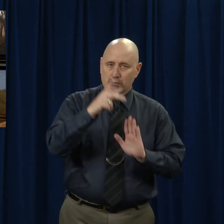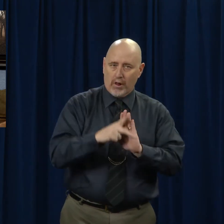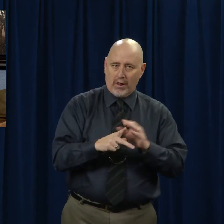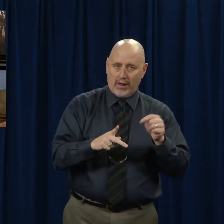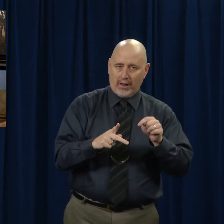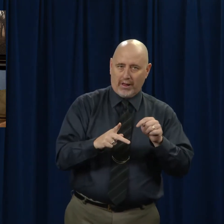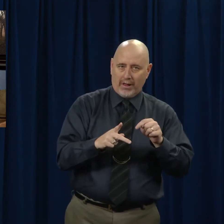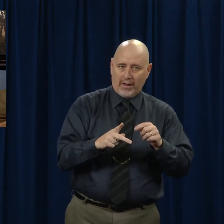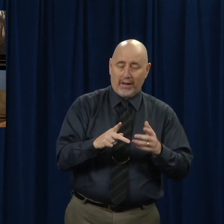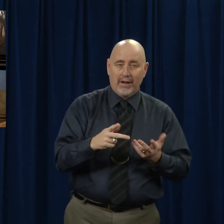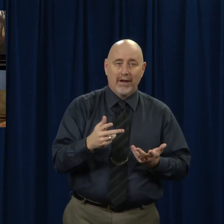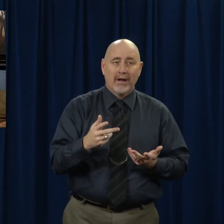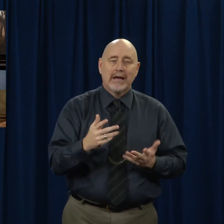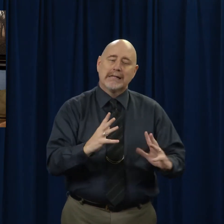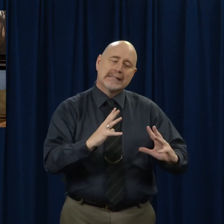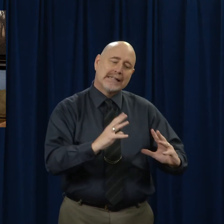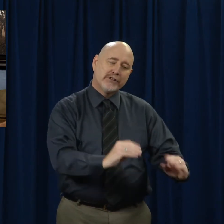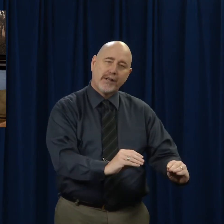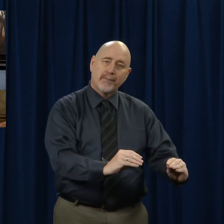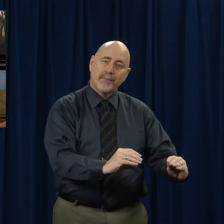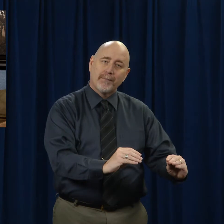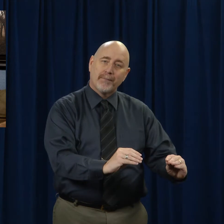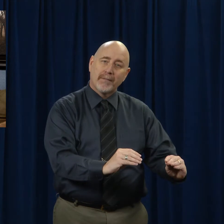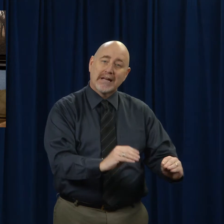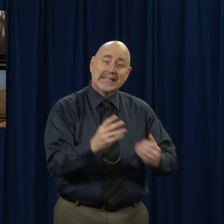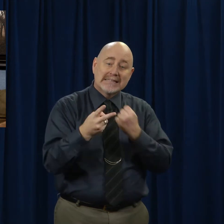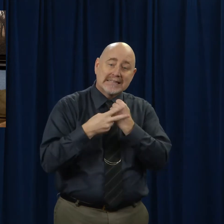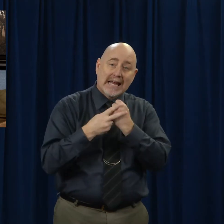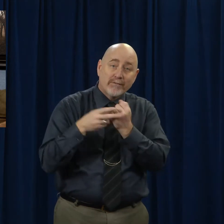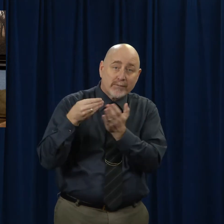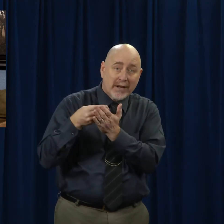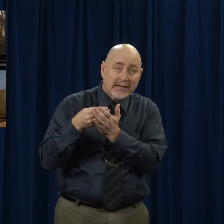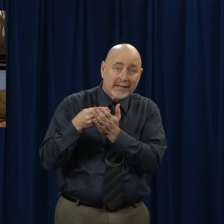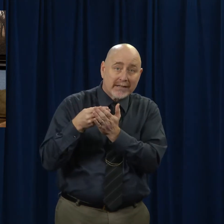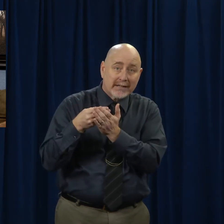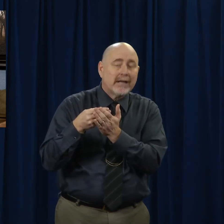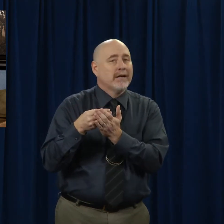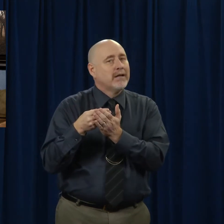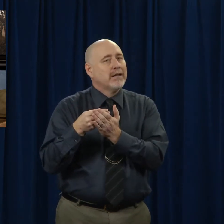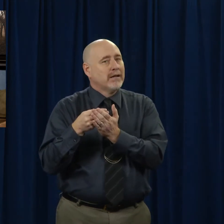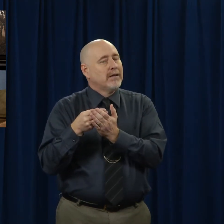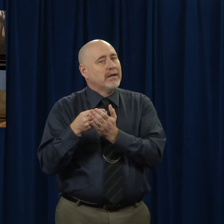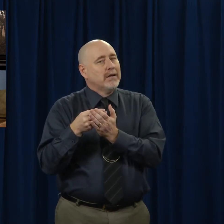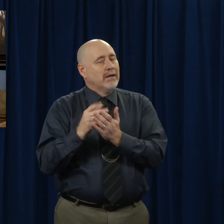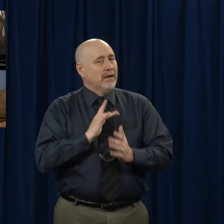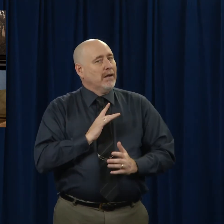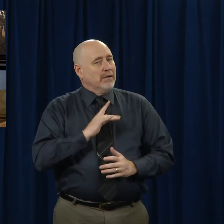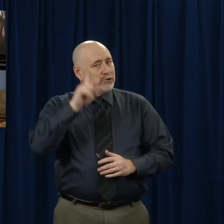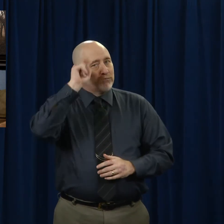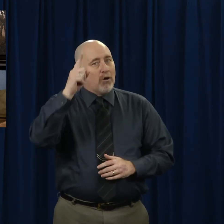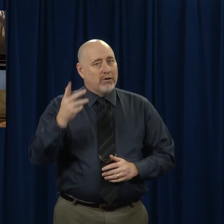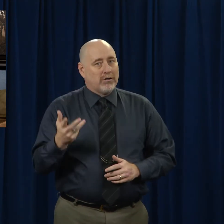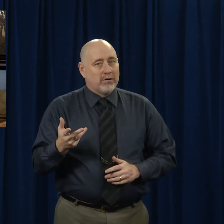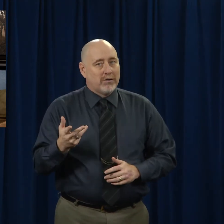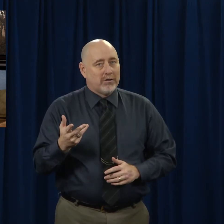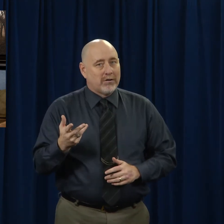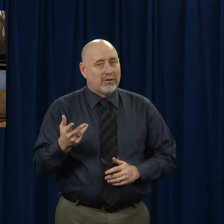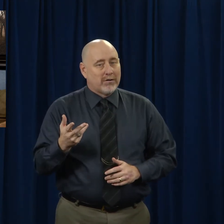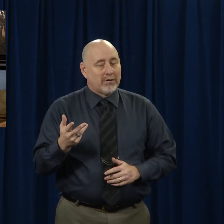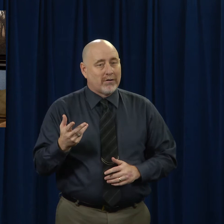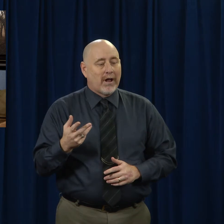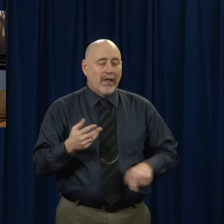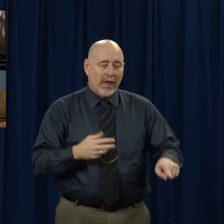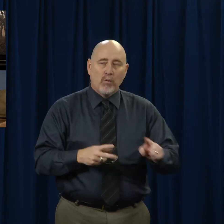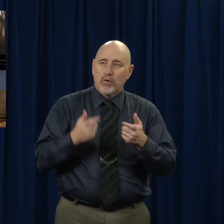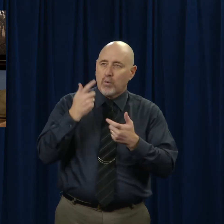principle. And what you're doing is to teach them that saving money is really a smart thing to do.